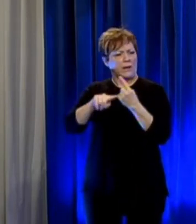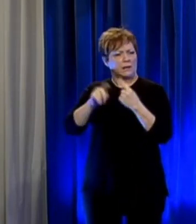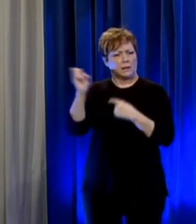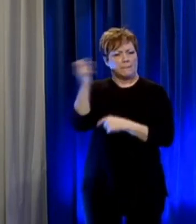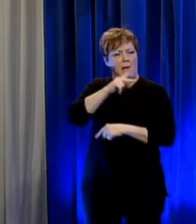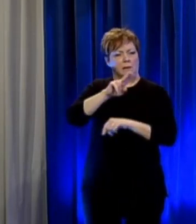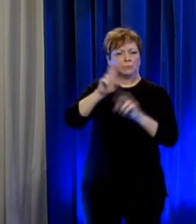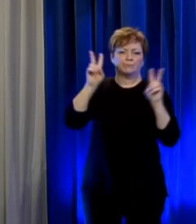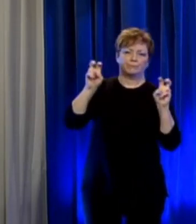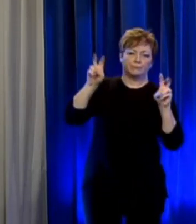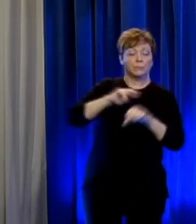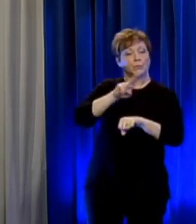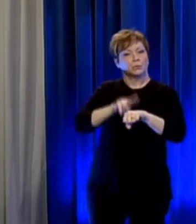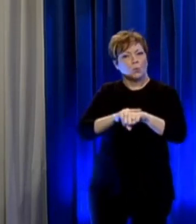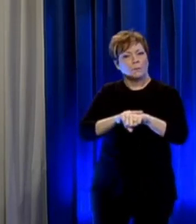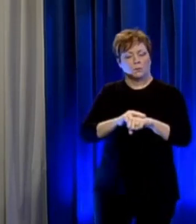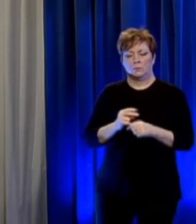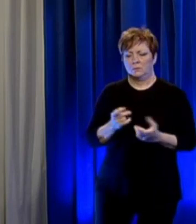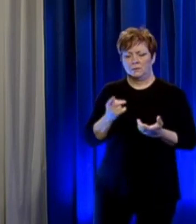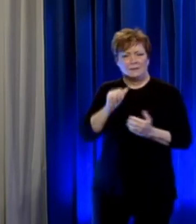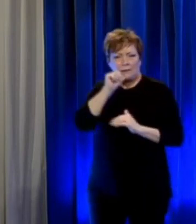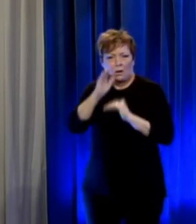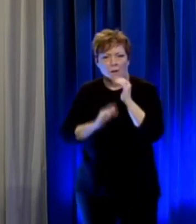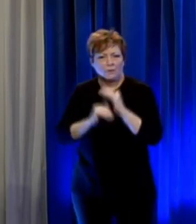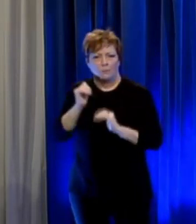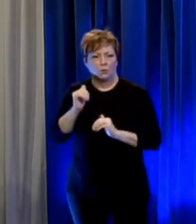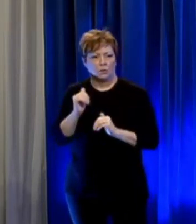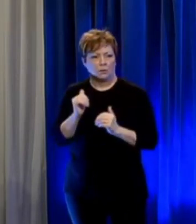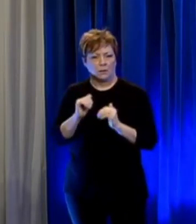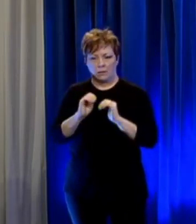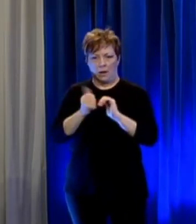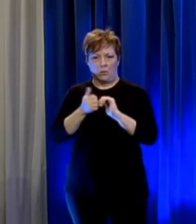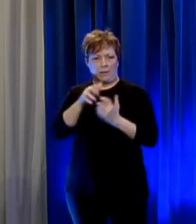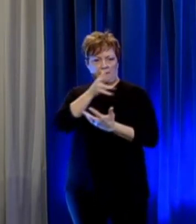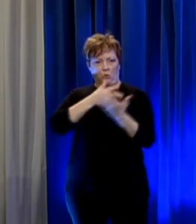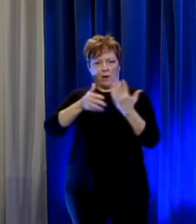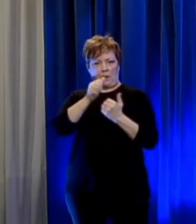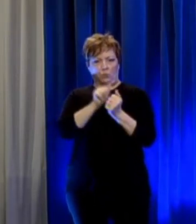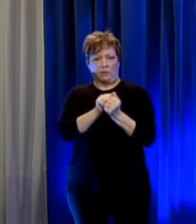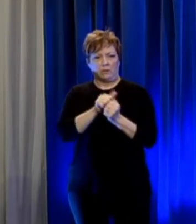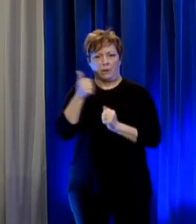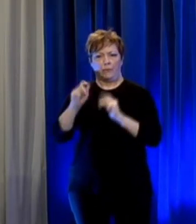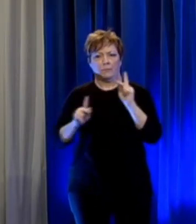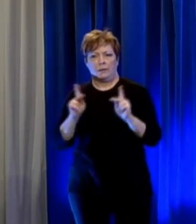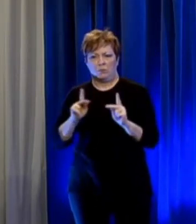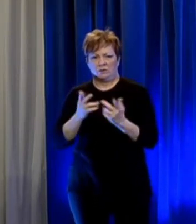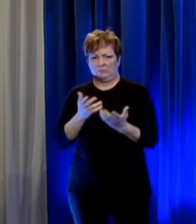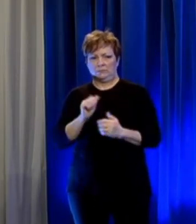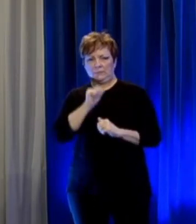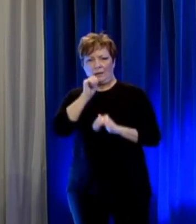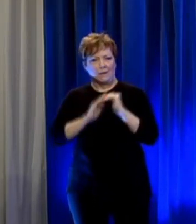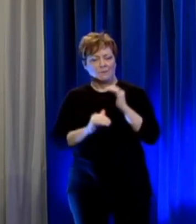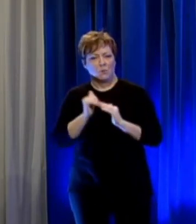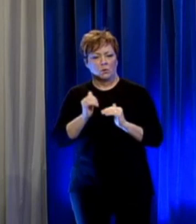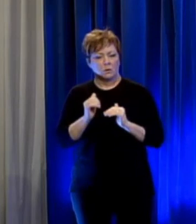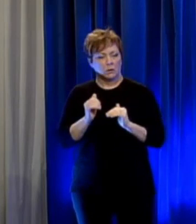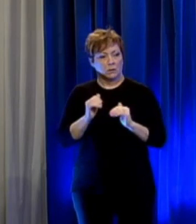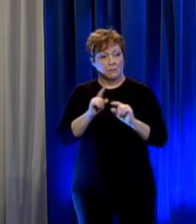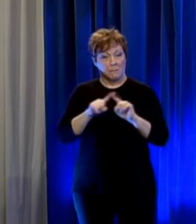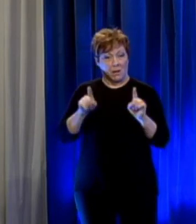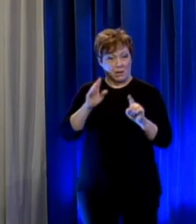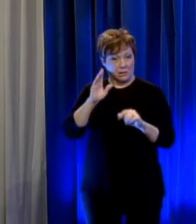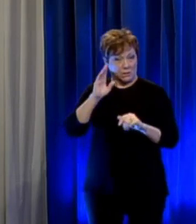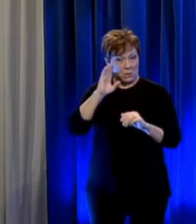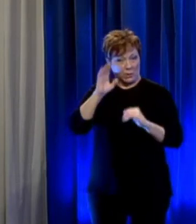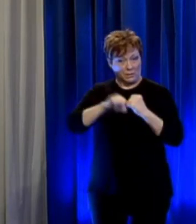For a lot of people, this is uncomfortable in how they interact with their fellow human beings. But are we looking at